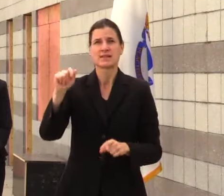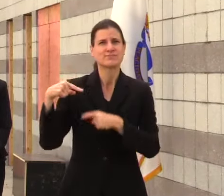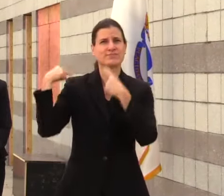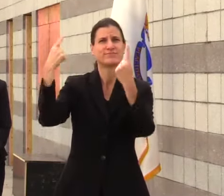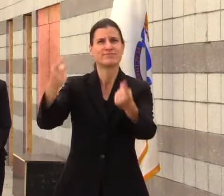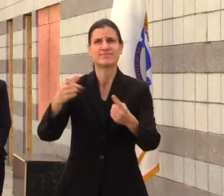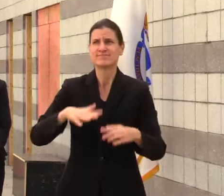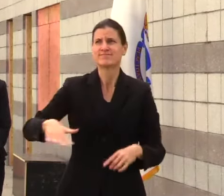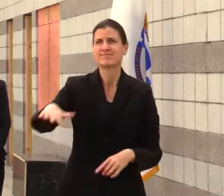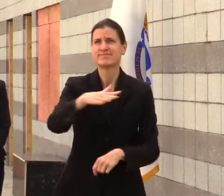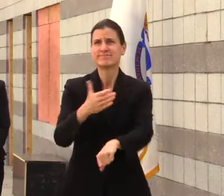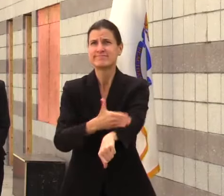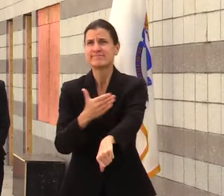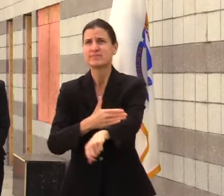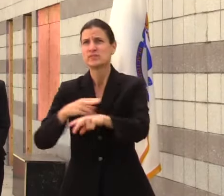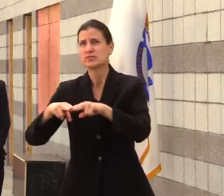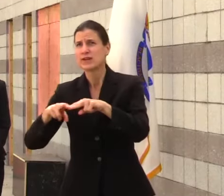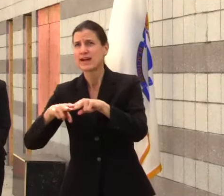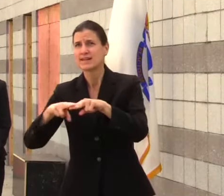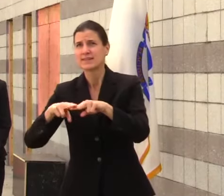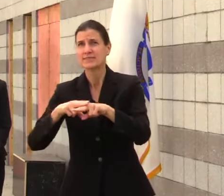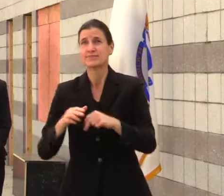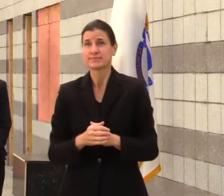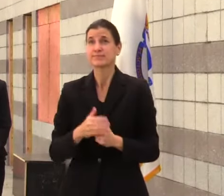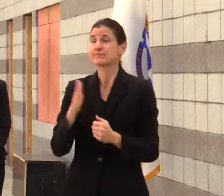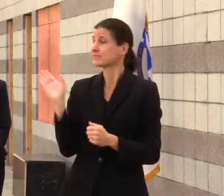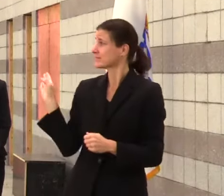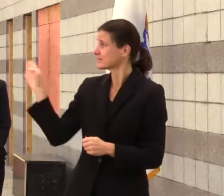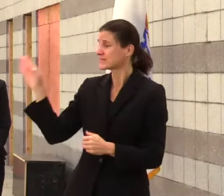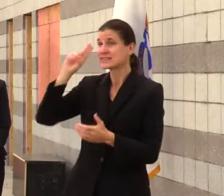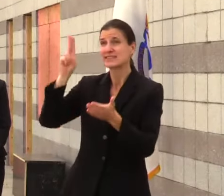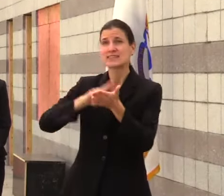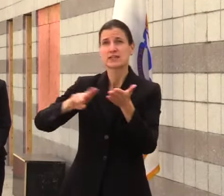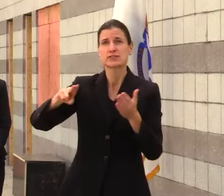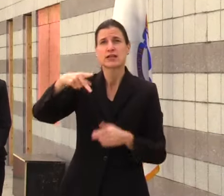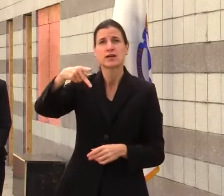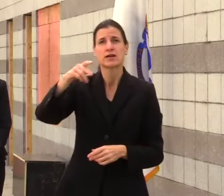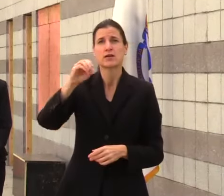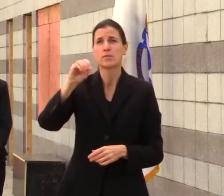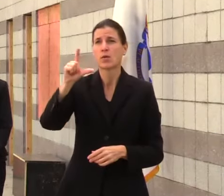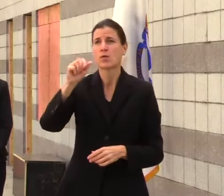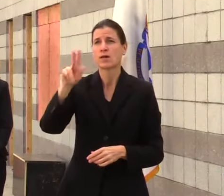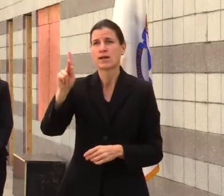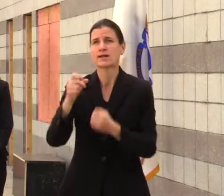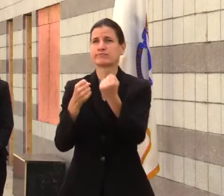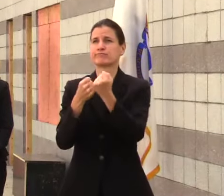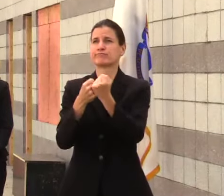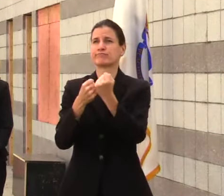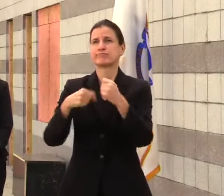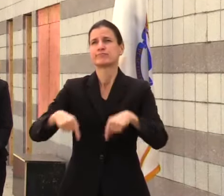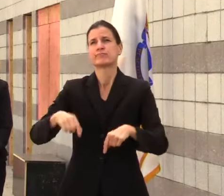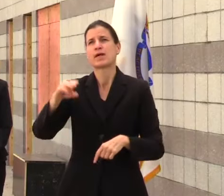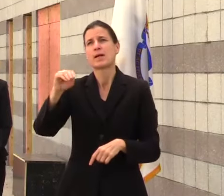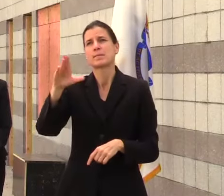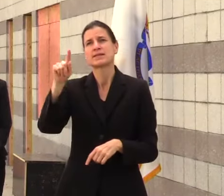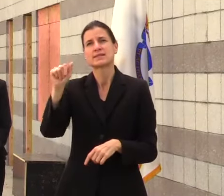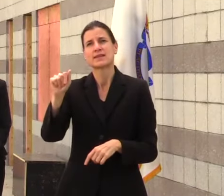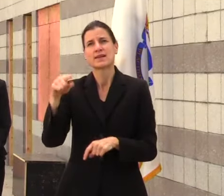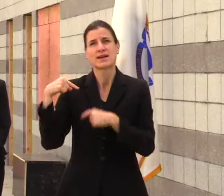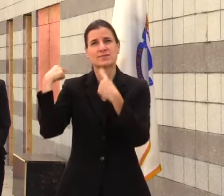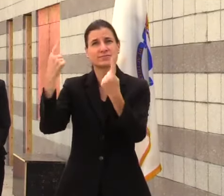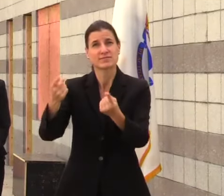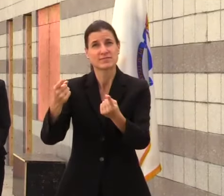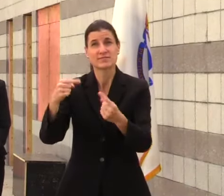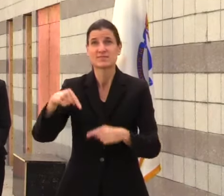thank Secretary Pollack for ongoing support of the MBTA and particularly this project, which has seen